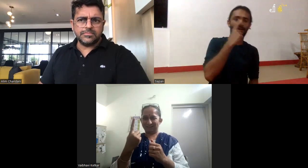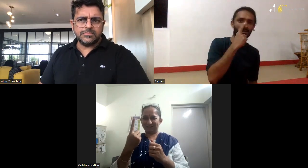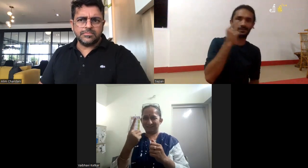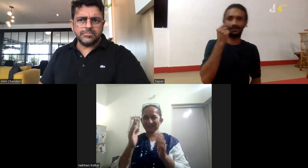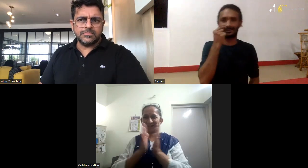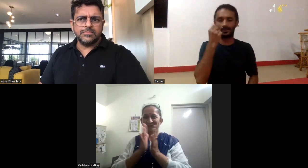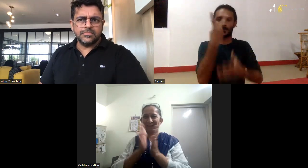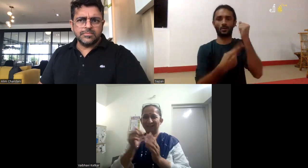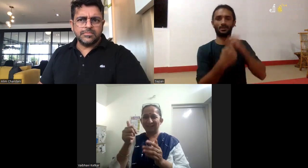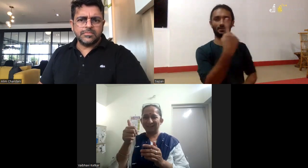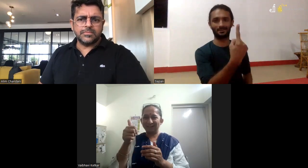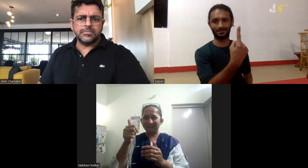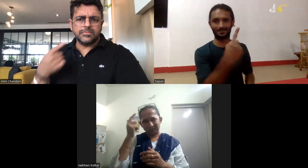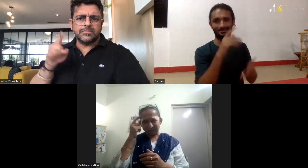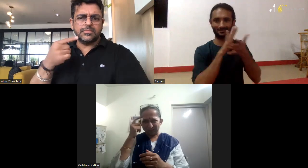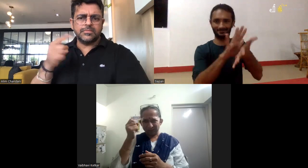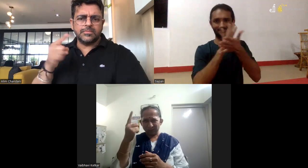a lot of problem here.